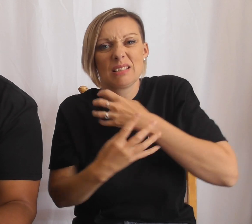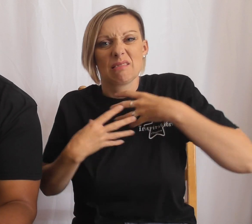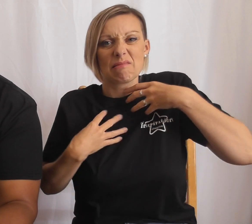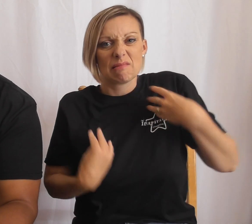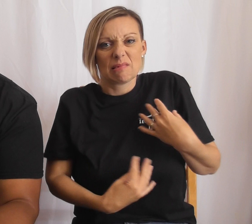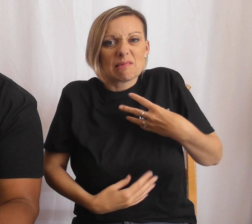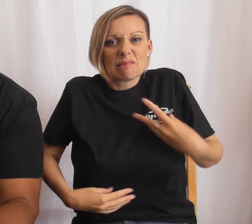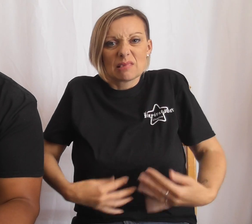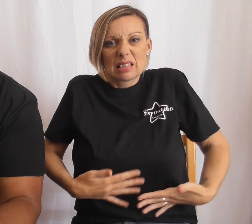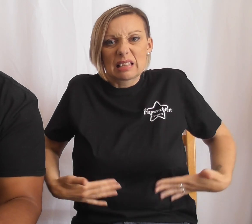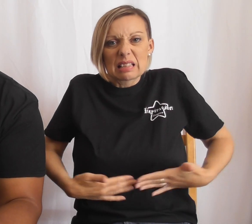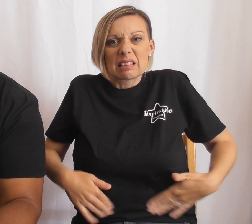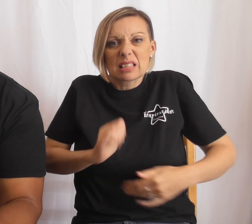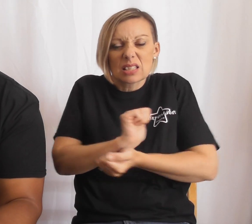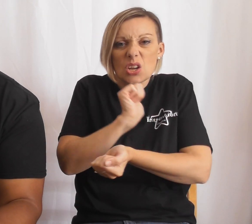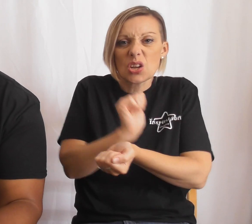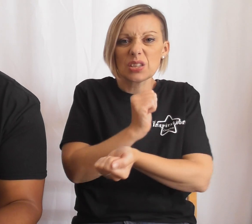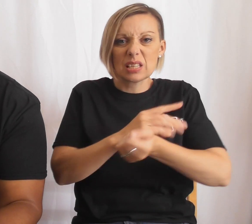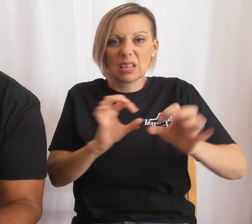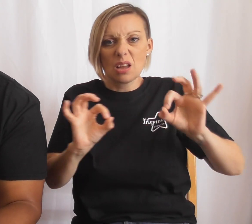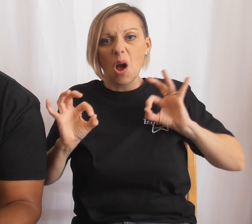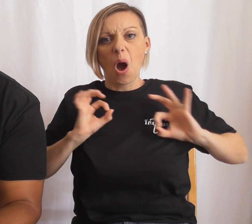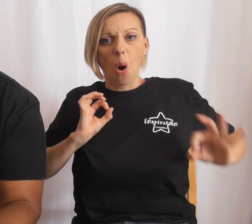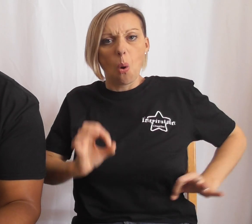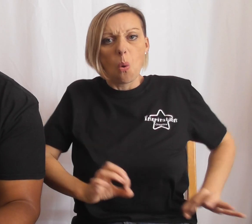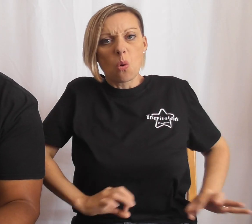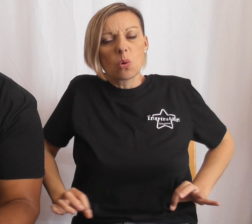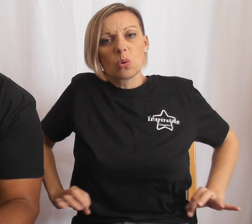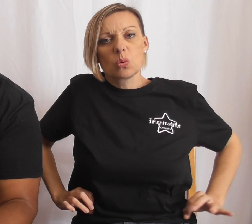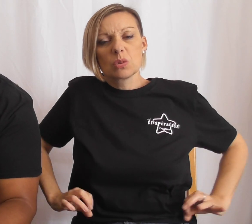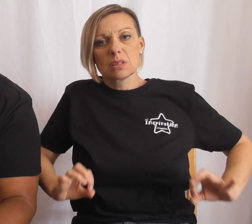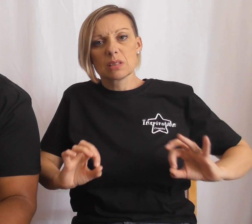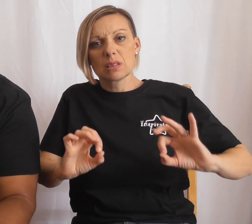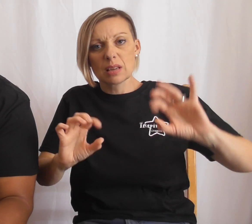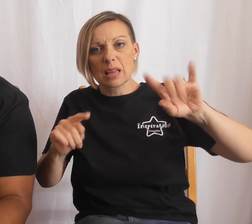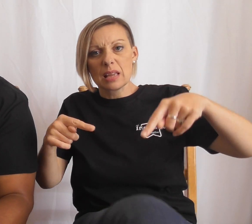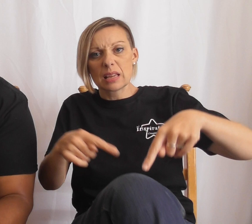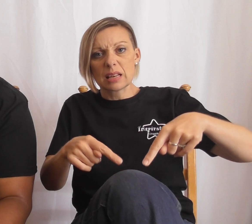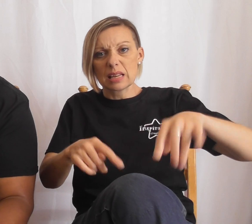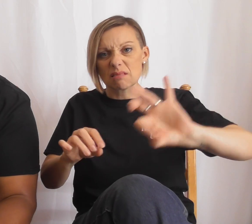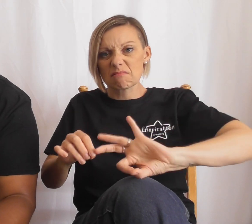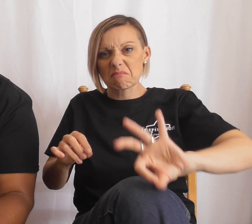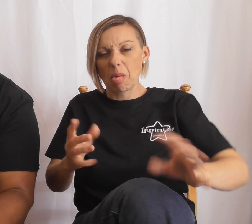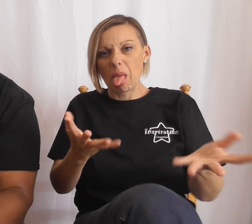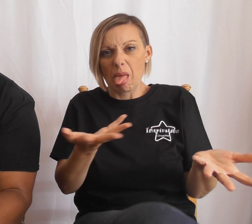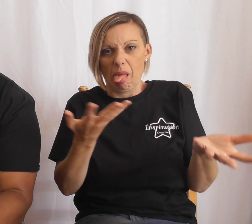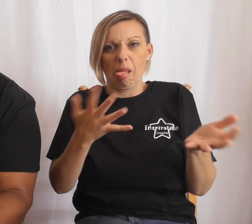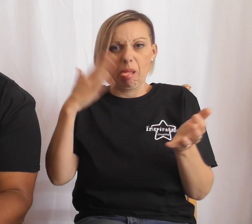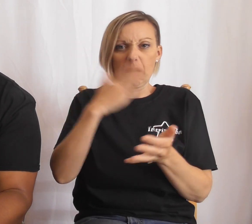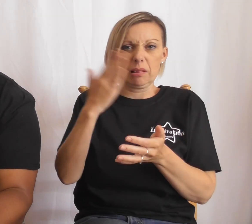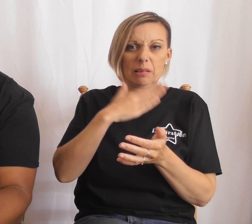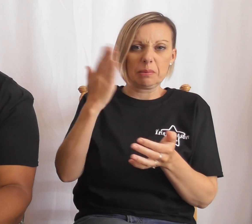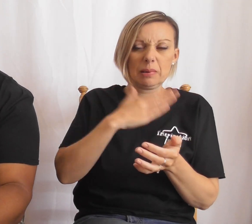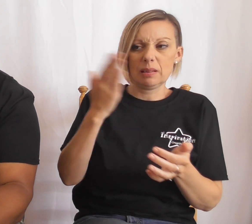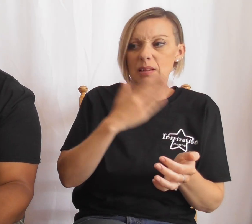on his clothes, he's got holes in them, he's got dirty bits on his knees, and people are thinking, what a smelly